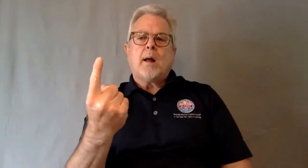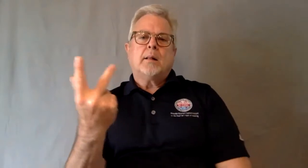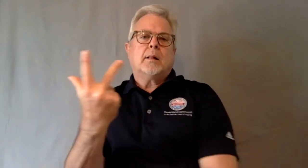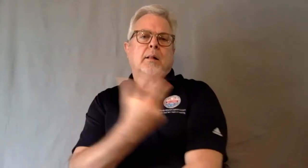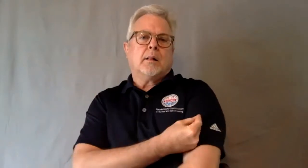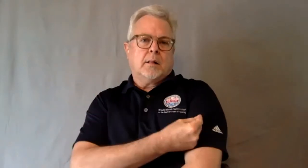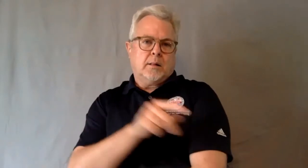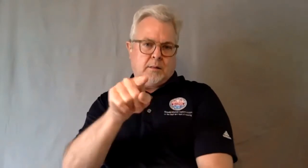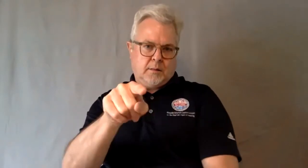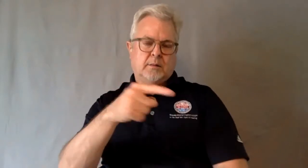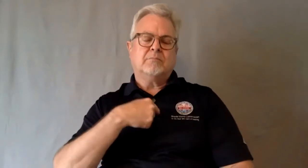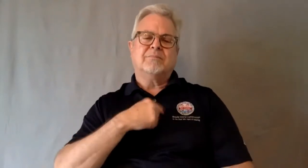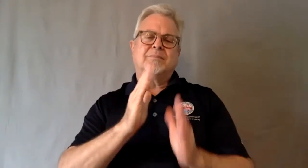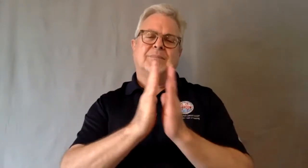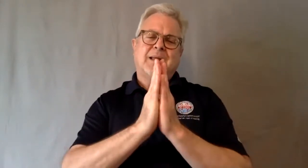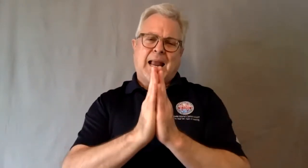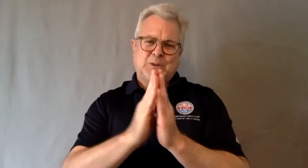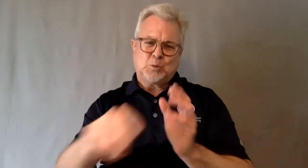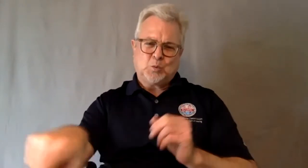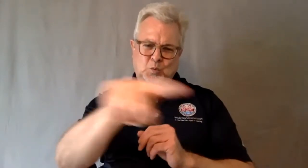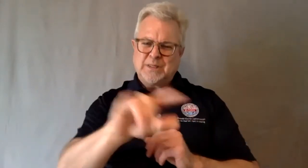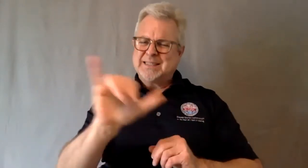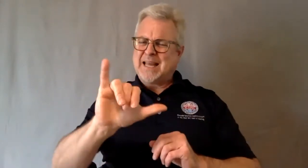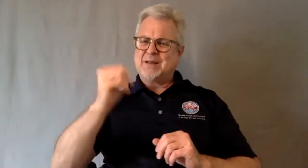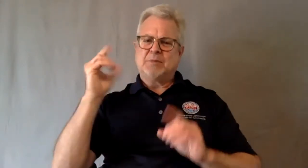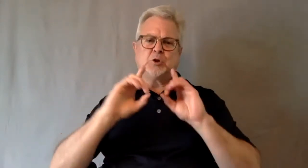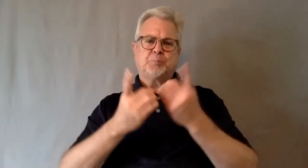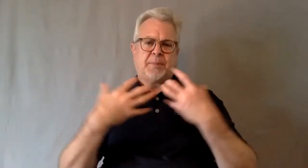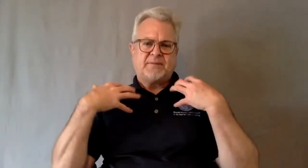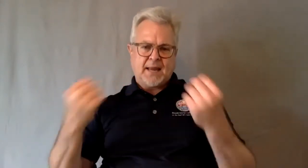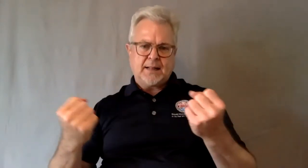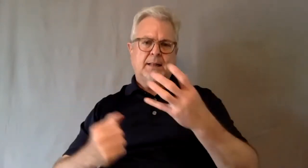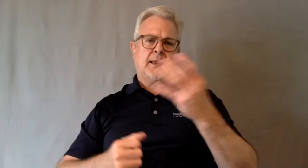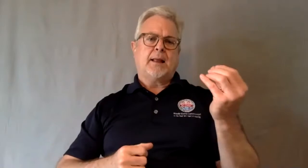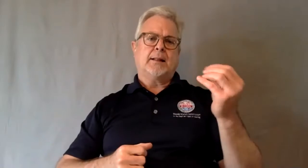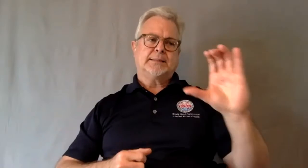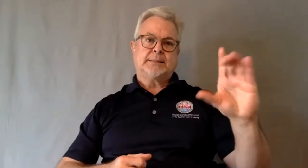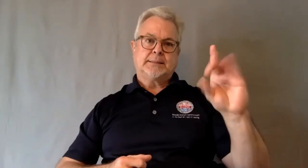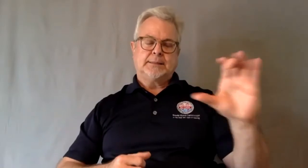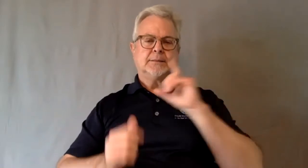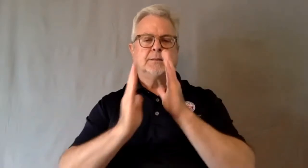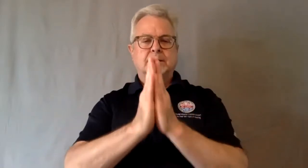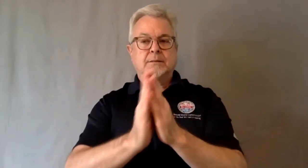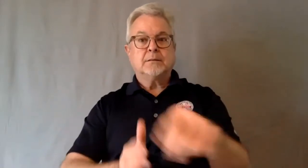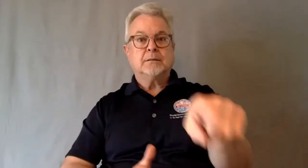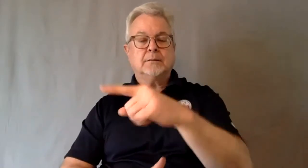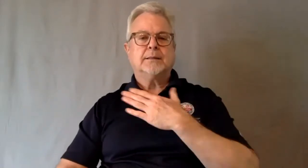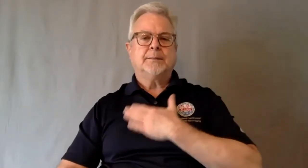partially vaccinated, meaning that you only have one shot, I ask you, please, from the Department of Health and the